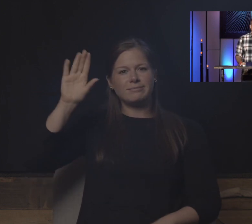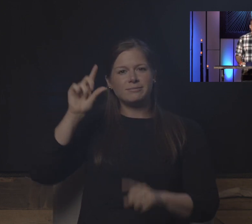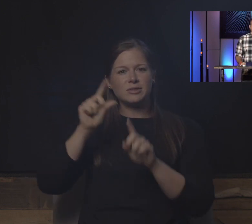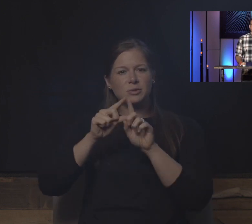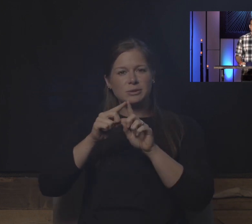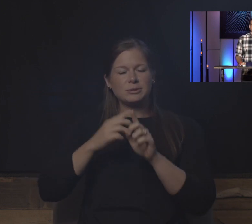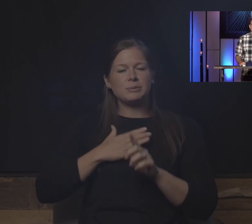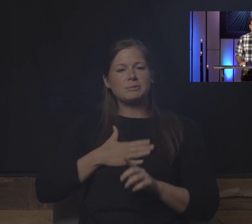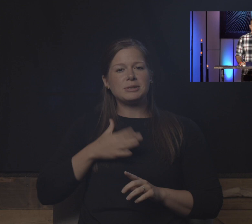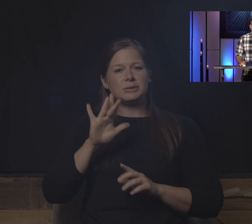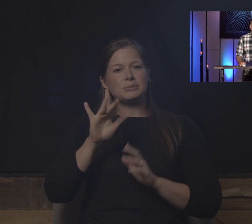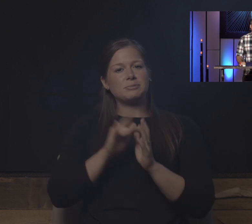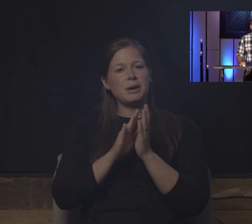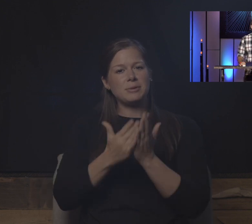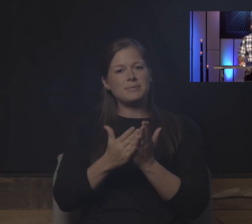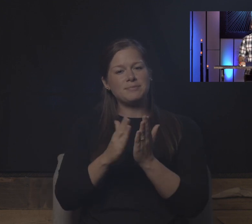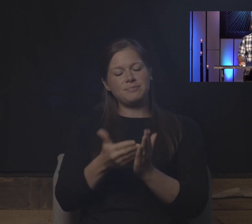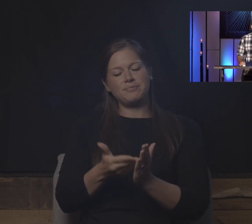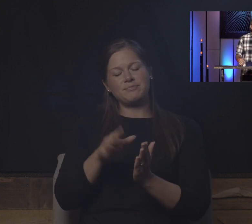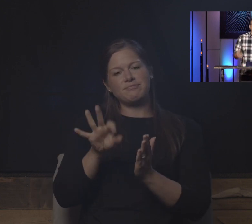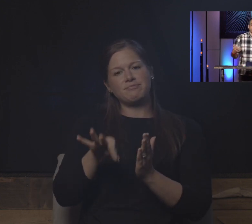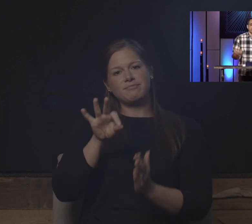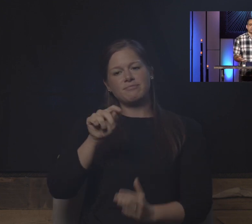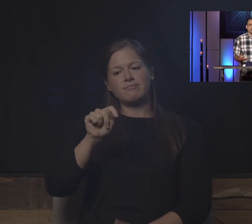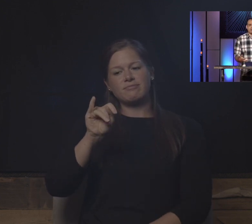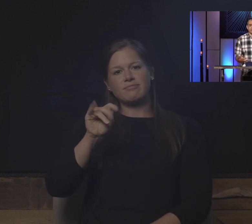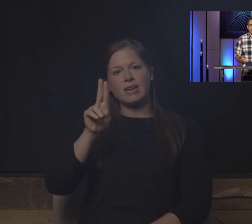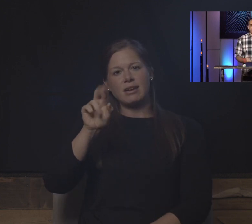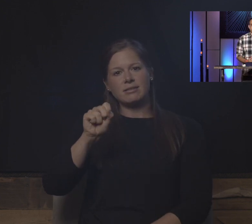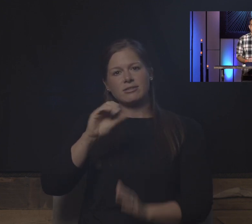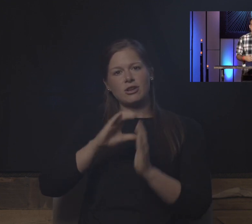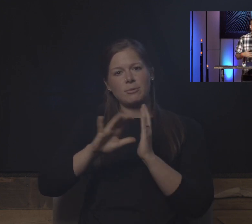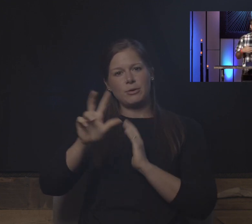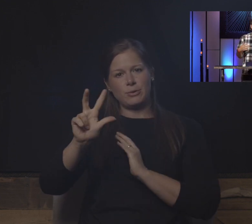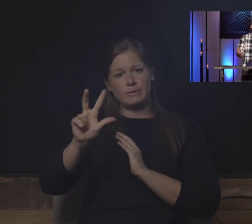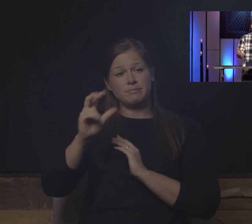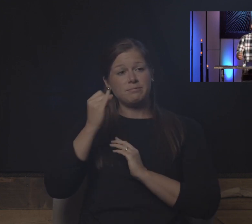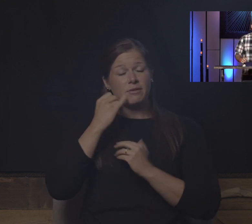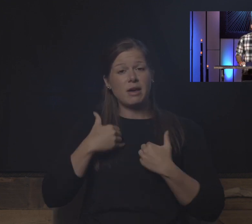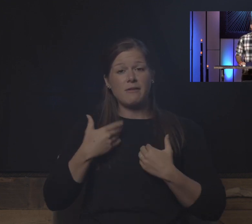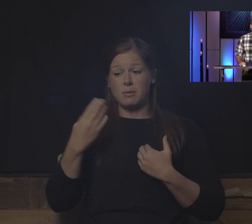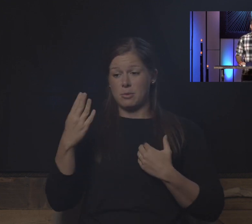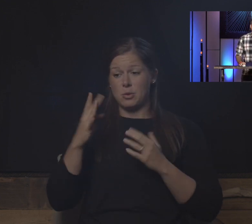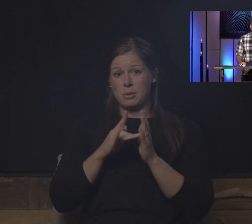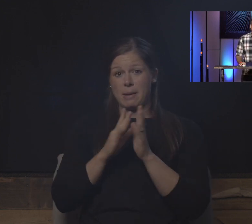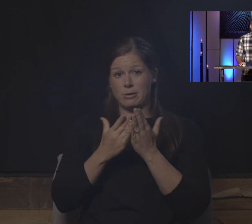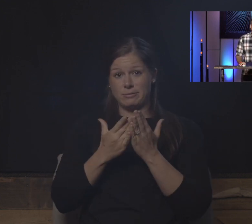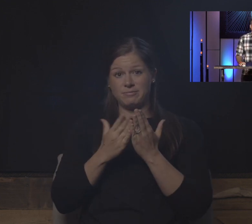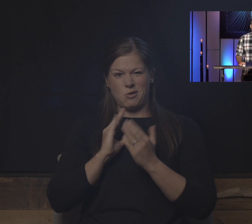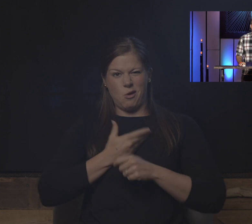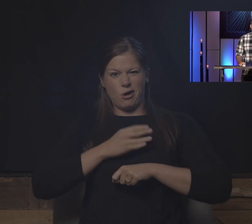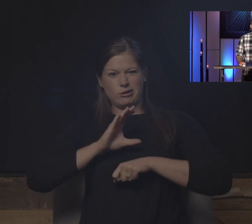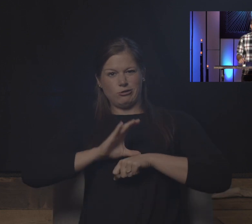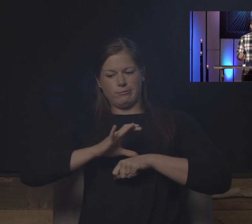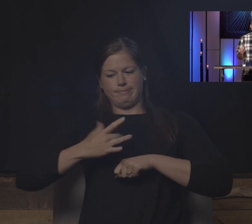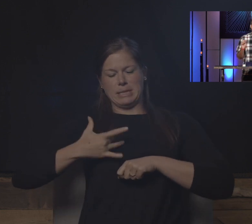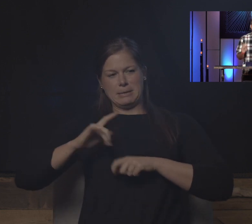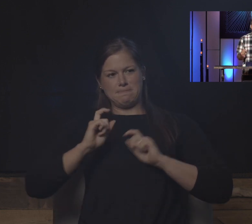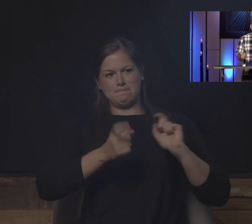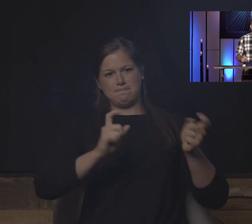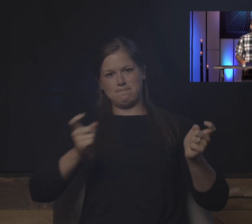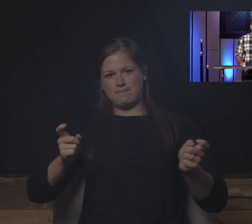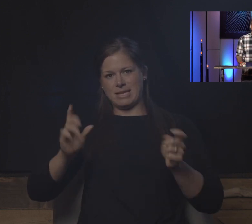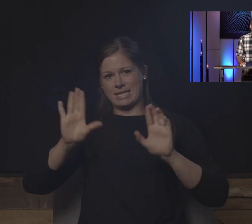Titus chapter 3. Titus chapter 3. If you use one of the Bibles that we give away on Sunday mornings, that is